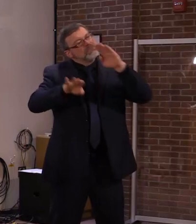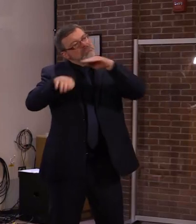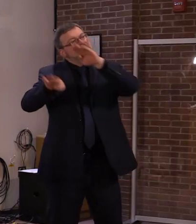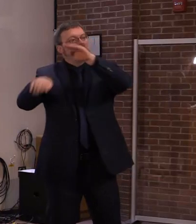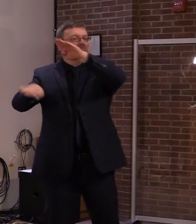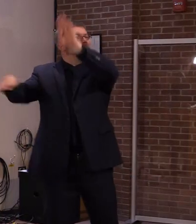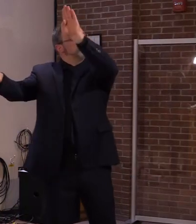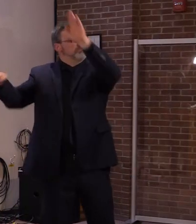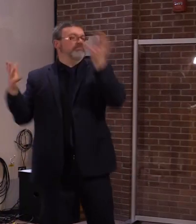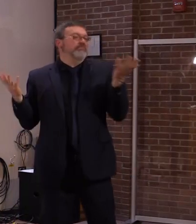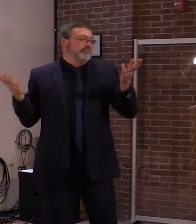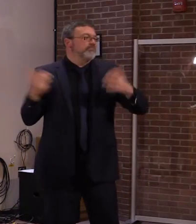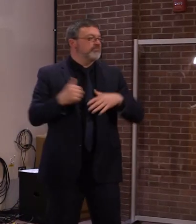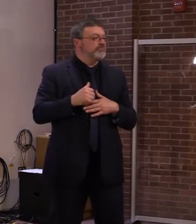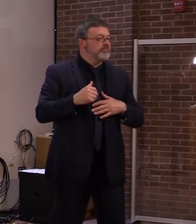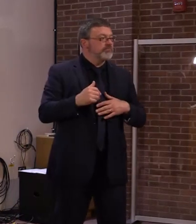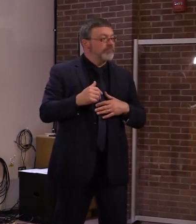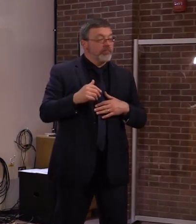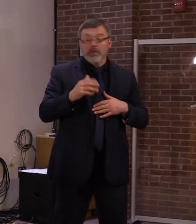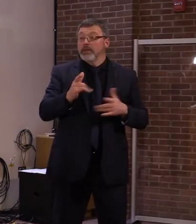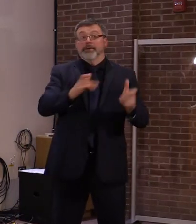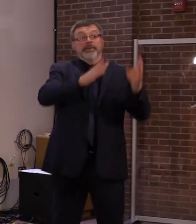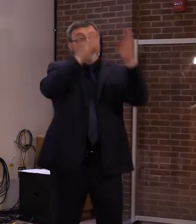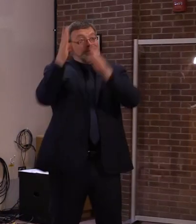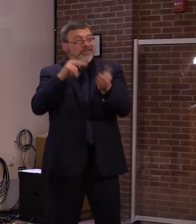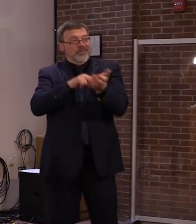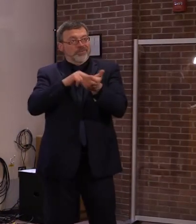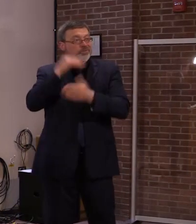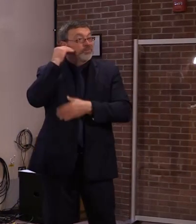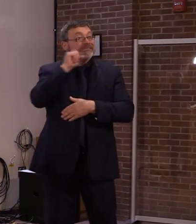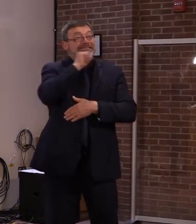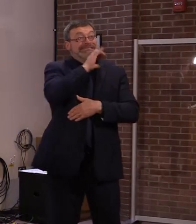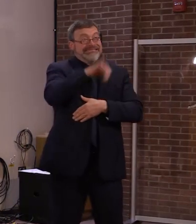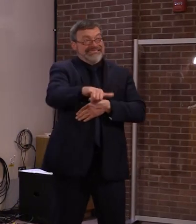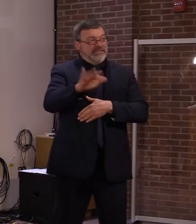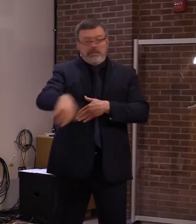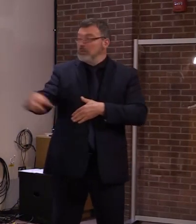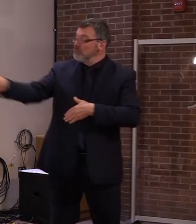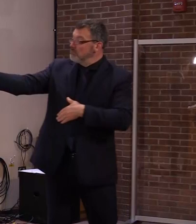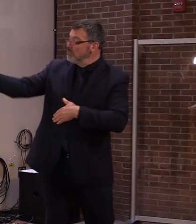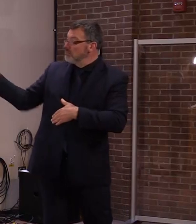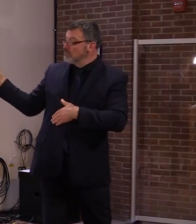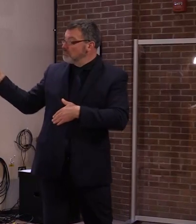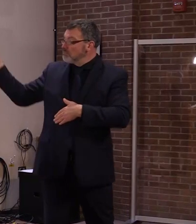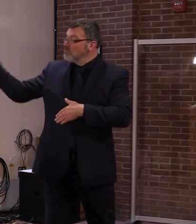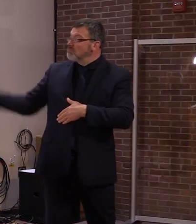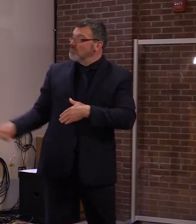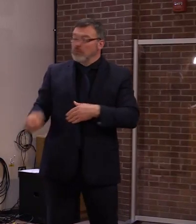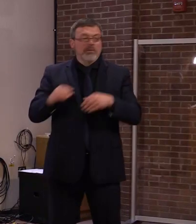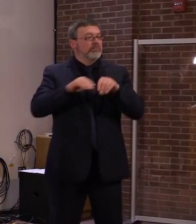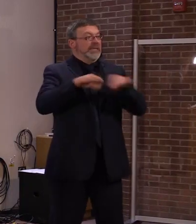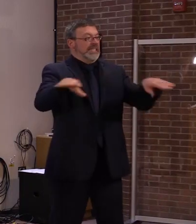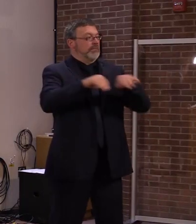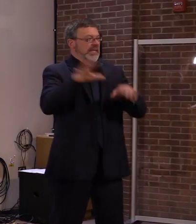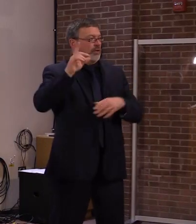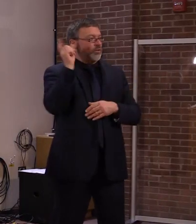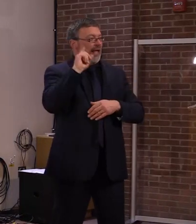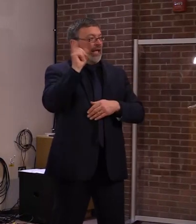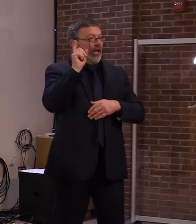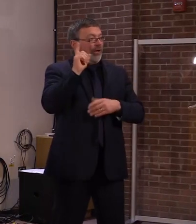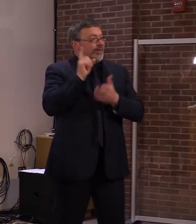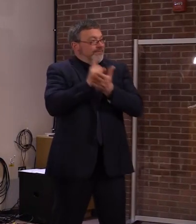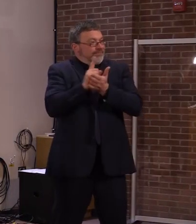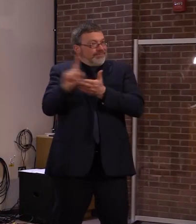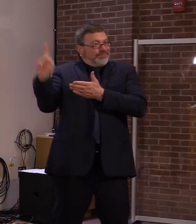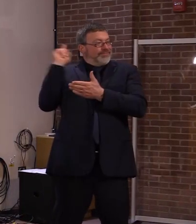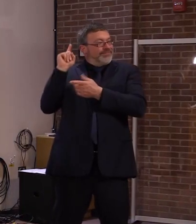facilities, this week we have 7 active outbreaks. That's down from 9 last week, so we removed 2 active outbreaks without adding any.